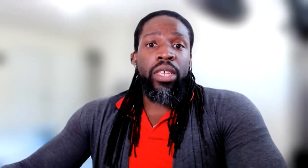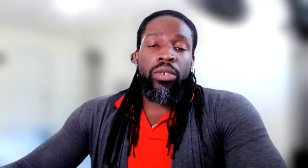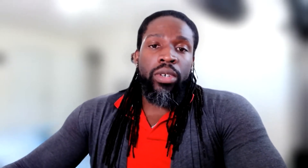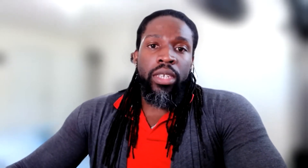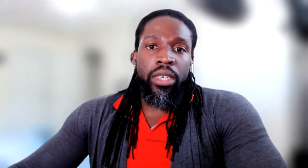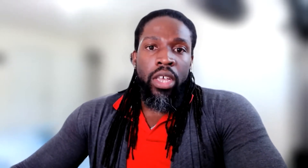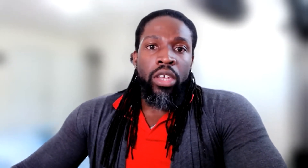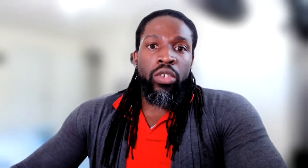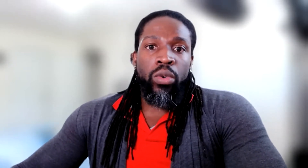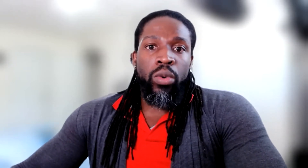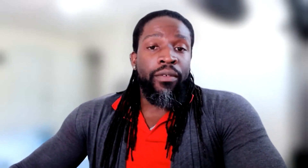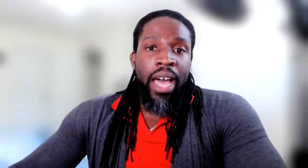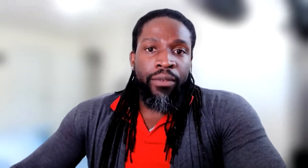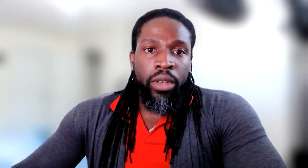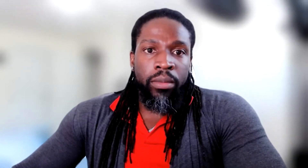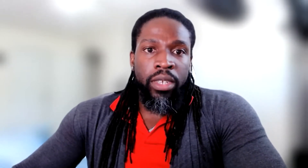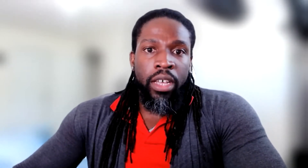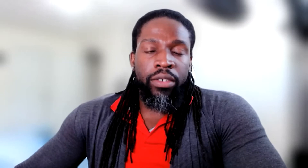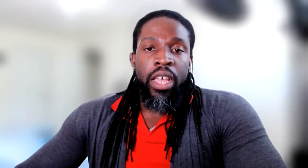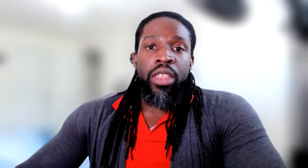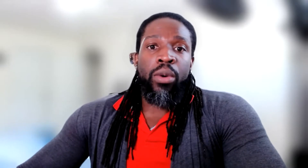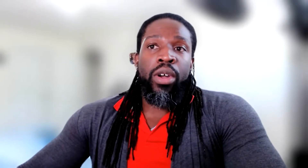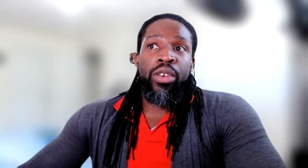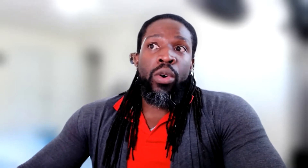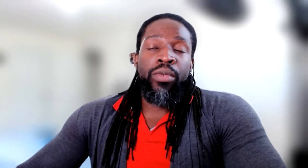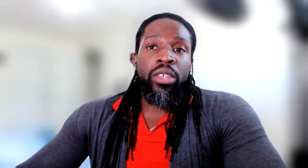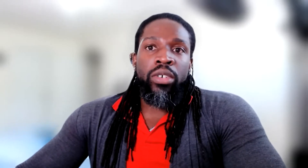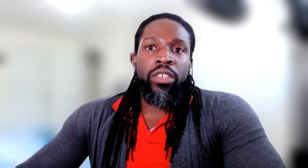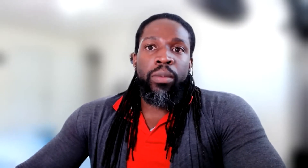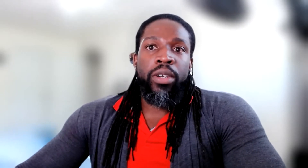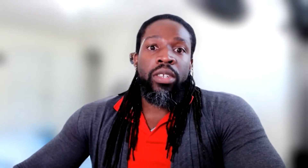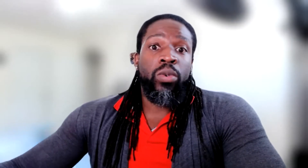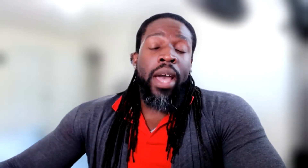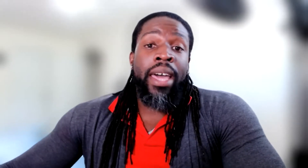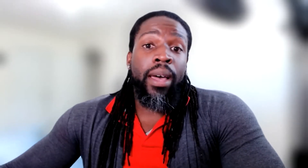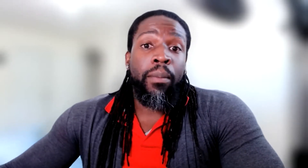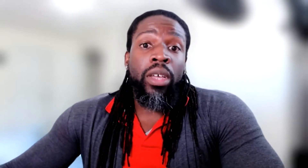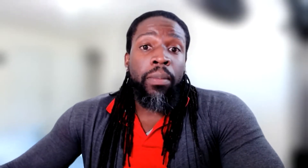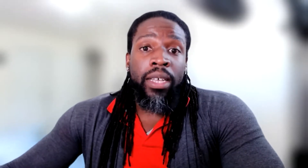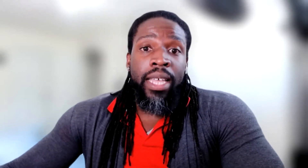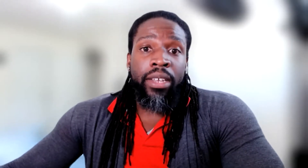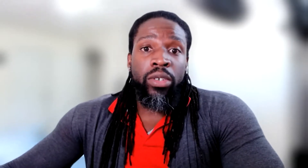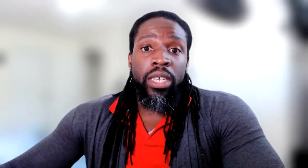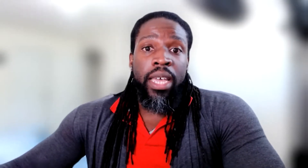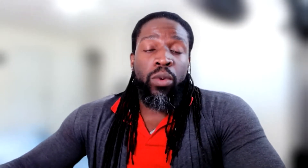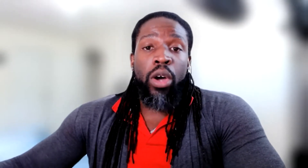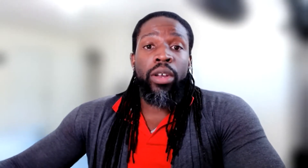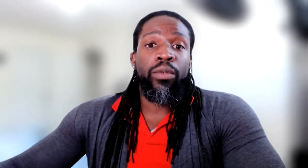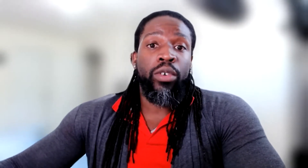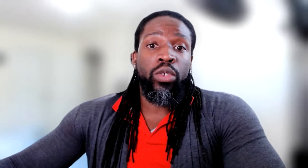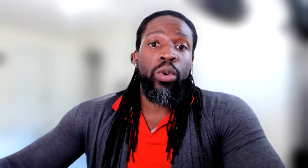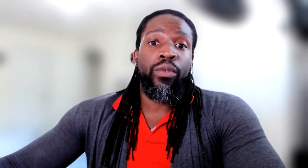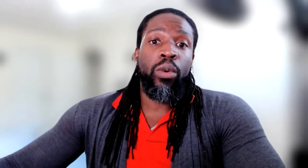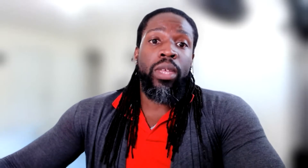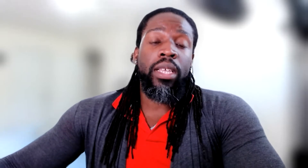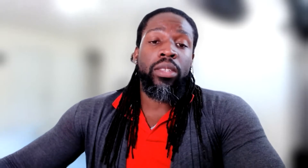other resources to provide for themselves. There were no resources for persons who had a monkeypox diagnosis and were out of